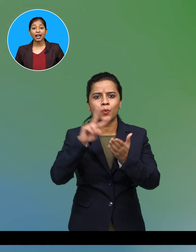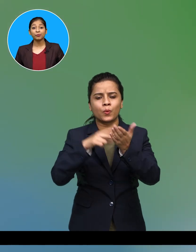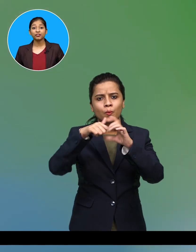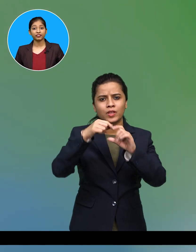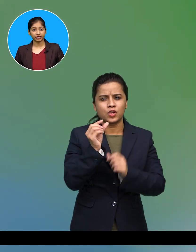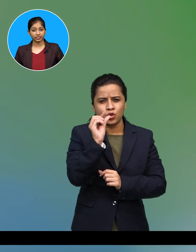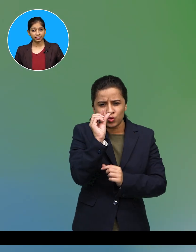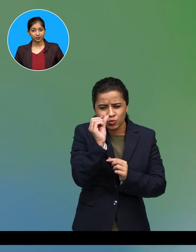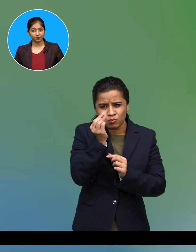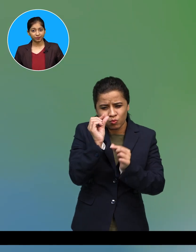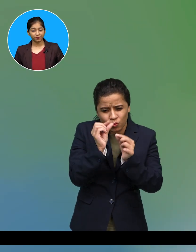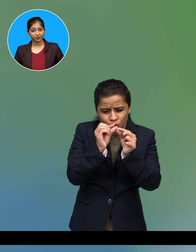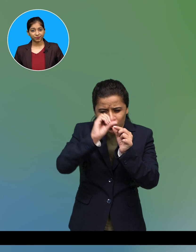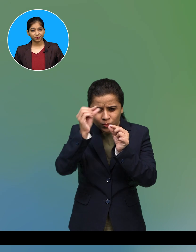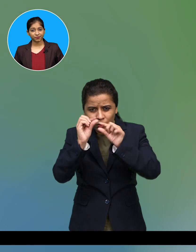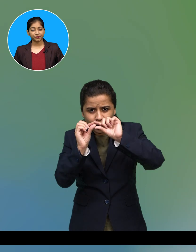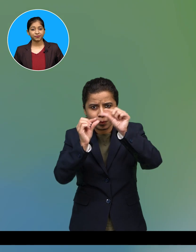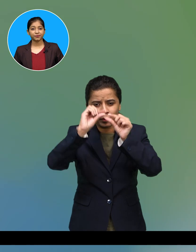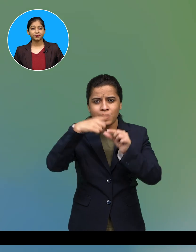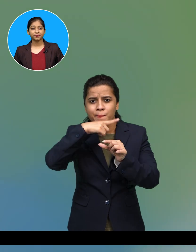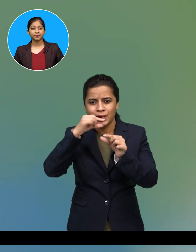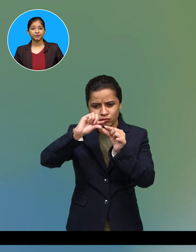called capillaries.